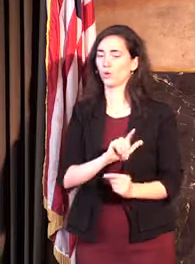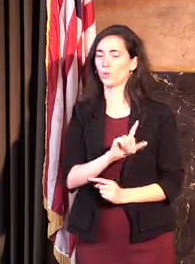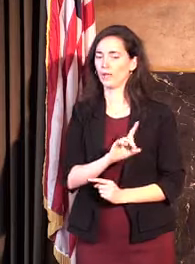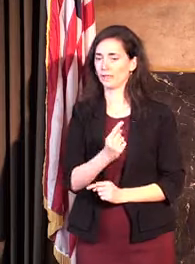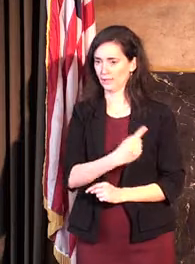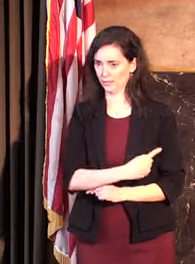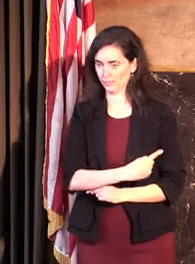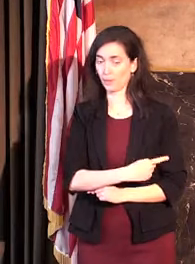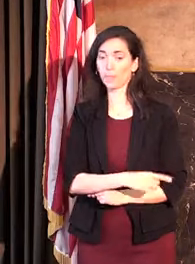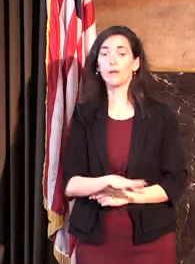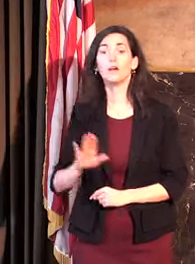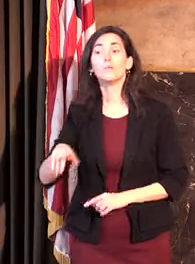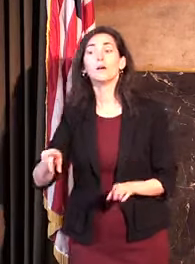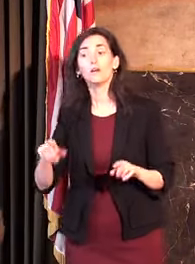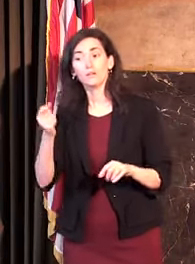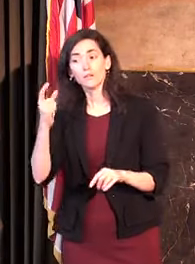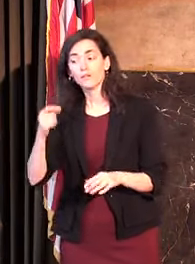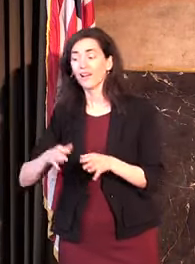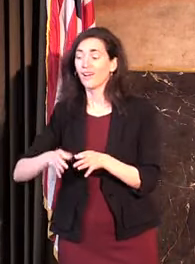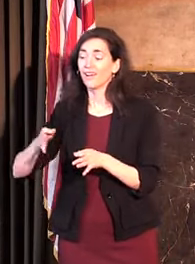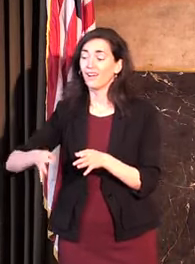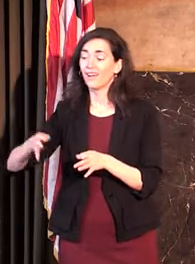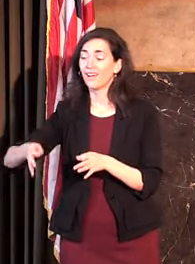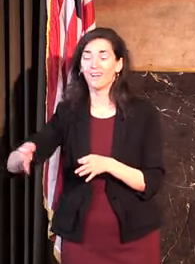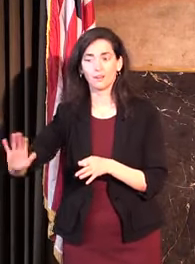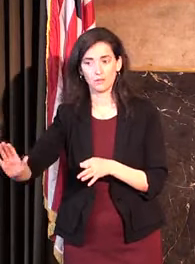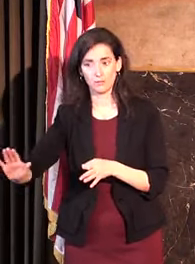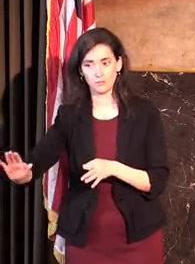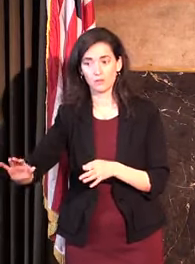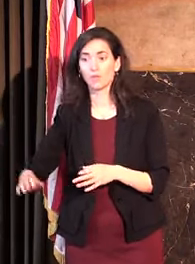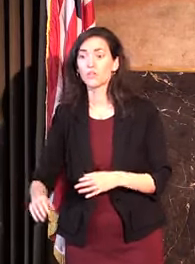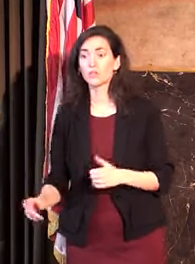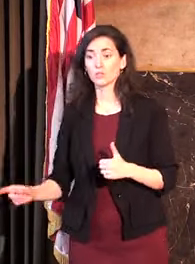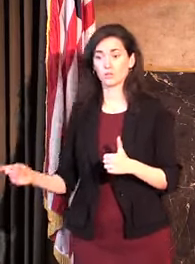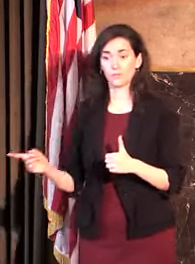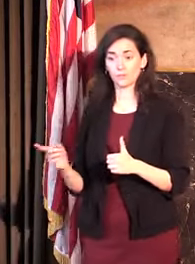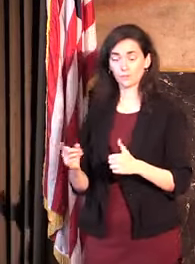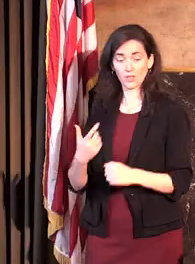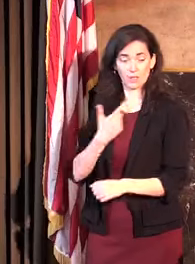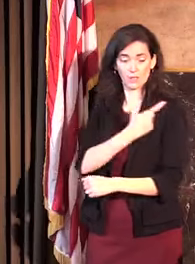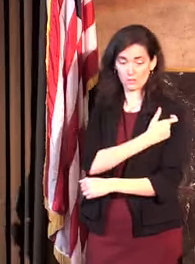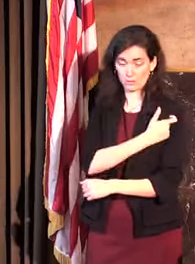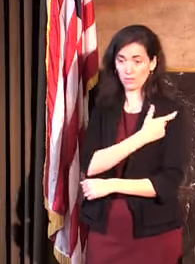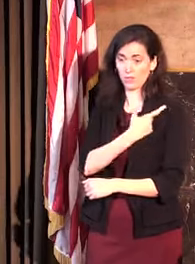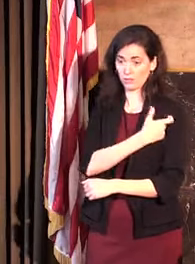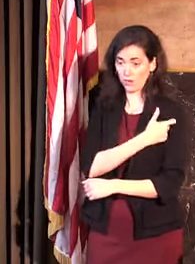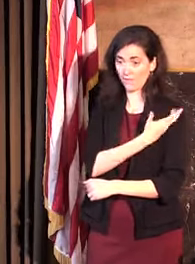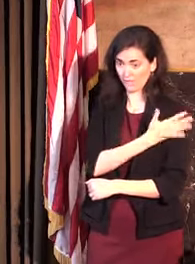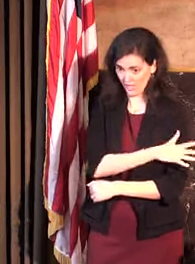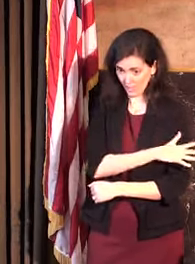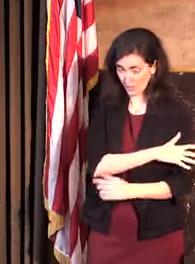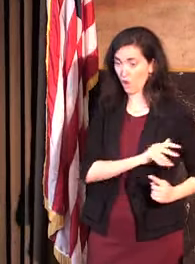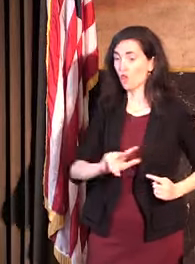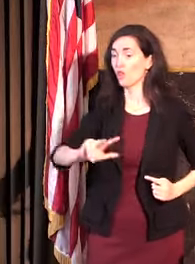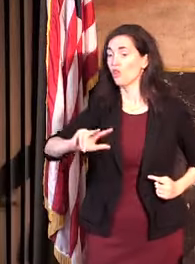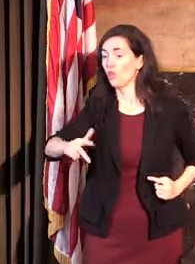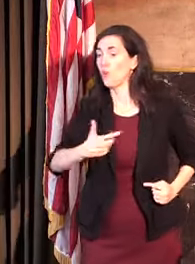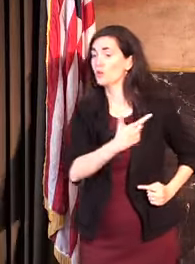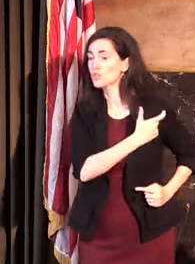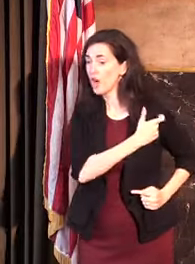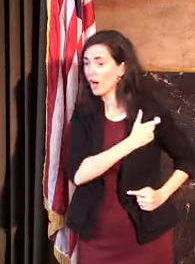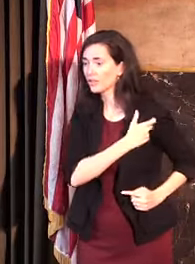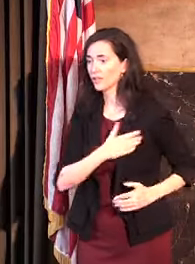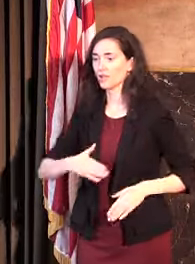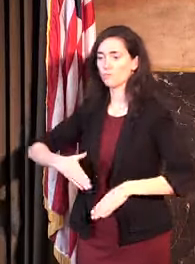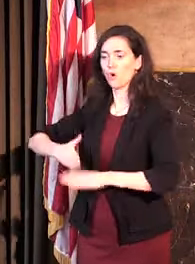third shot, actually confers protection that's 4 to 5 times stronger than it ever was after just the second shot. But you can't get that